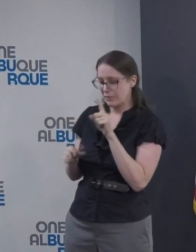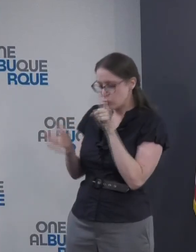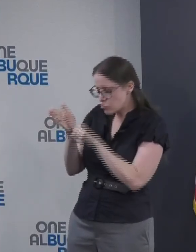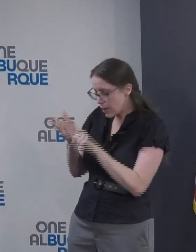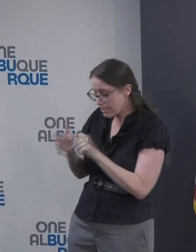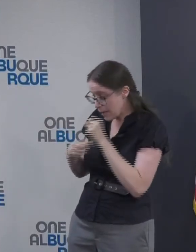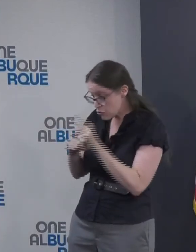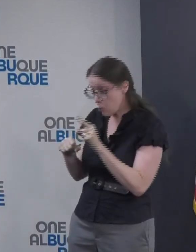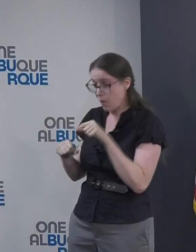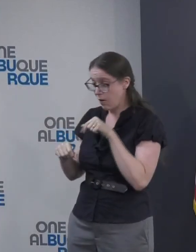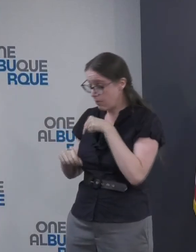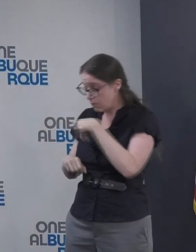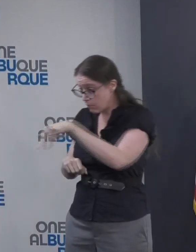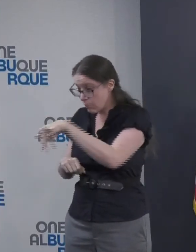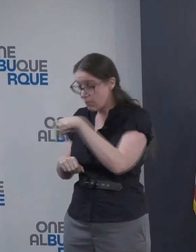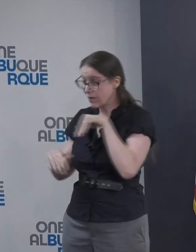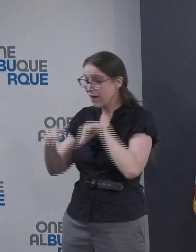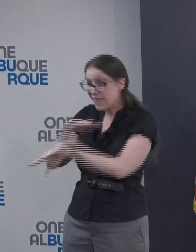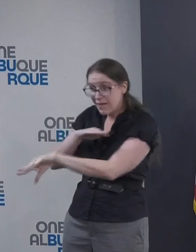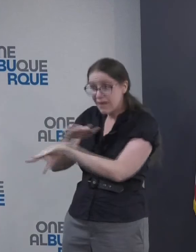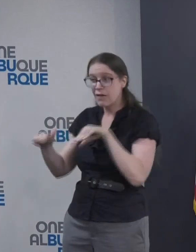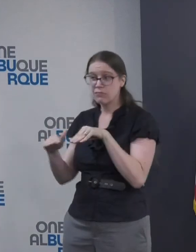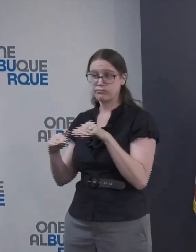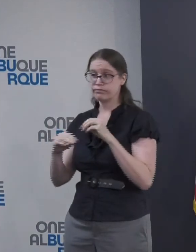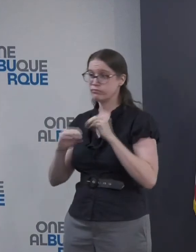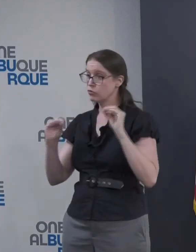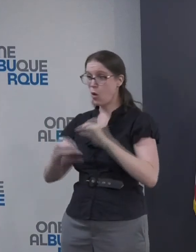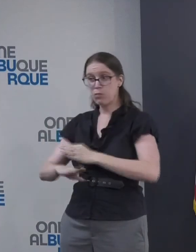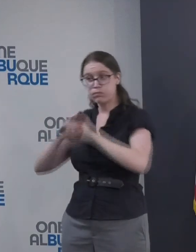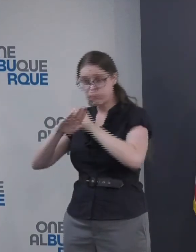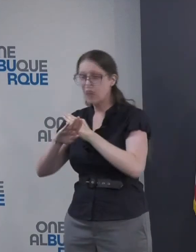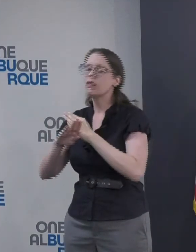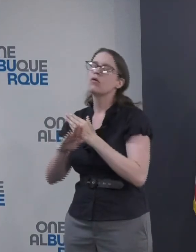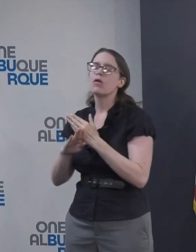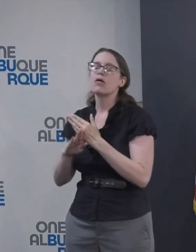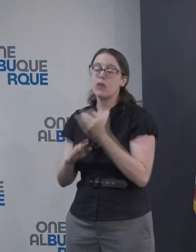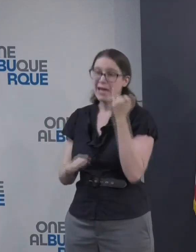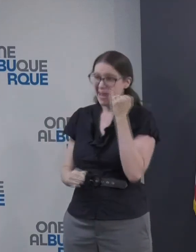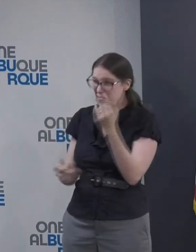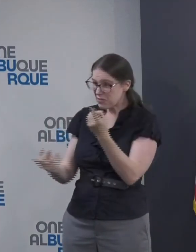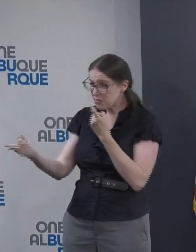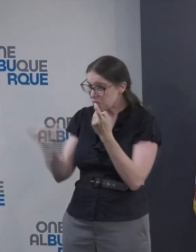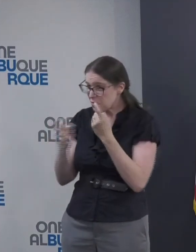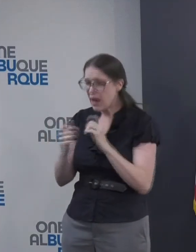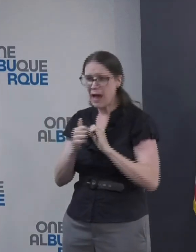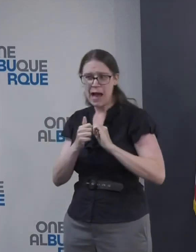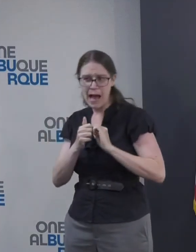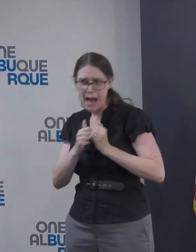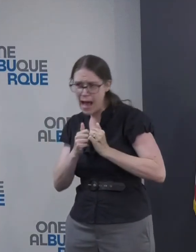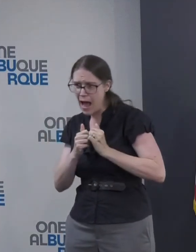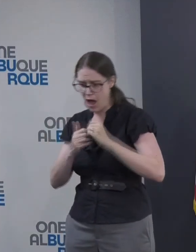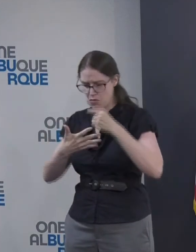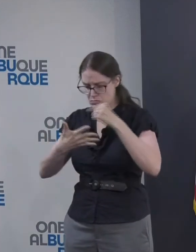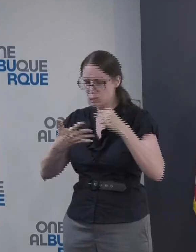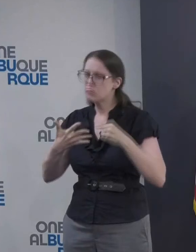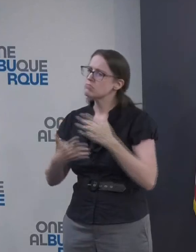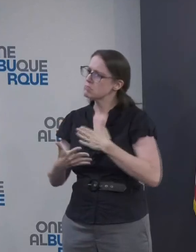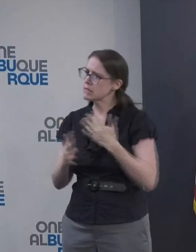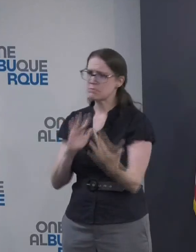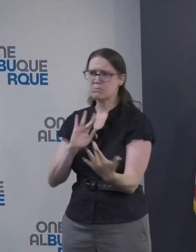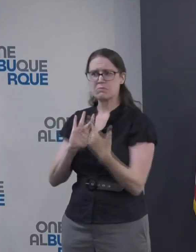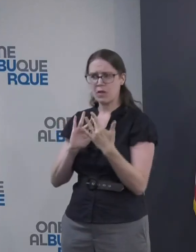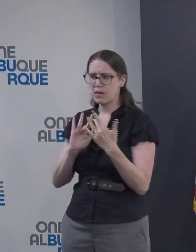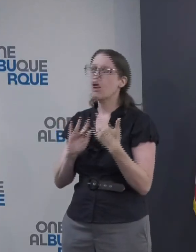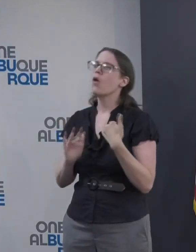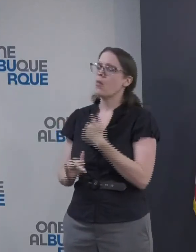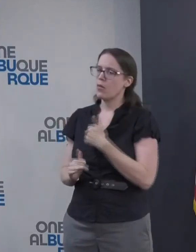planning department will continue to work with any member of the public that has questions about what those specifics are, how we can achieve them, and what options,